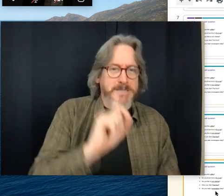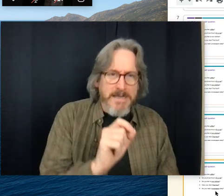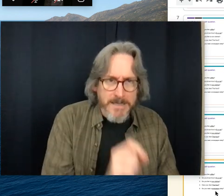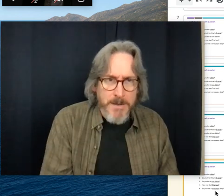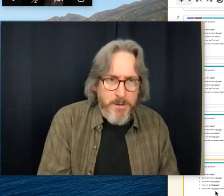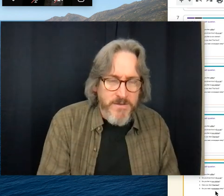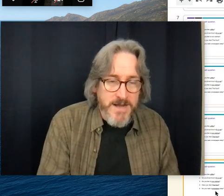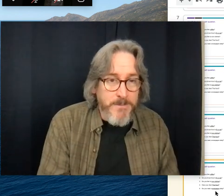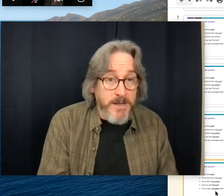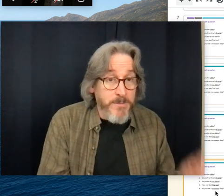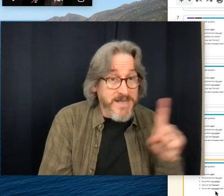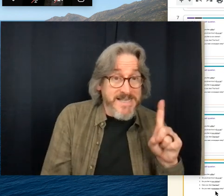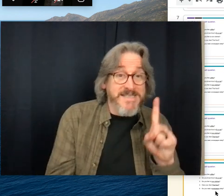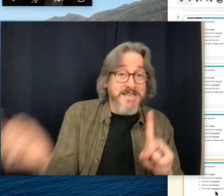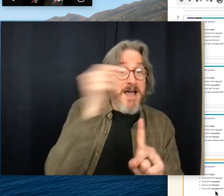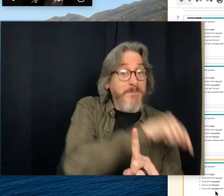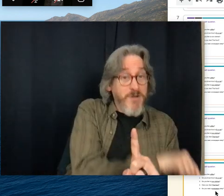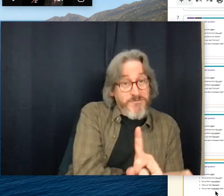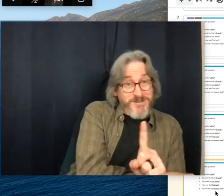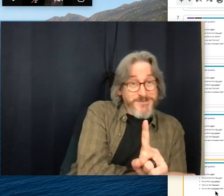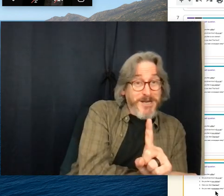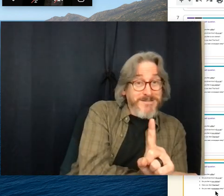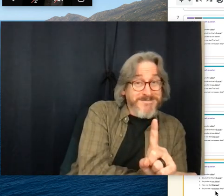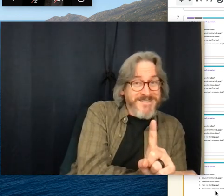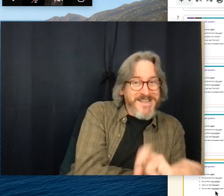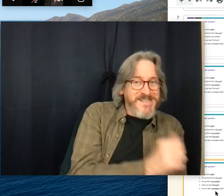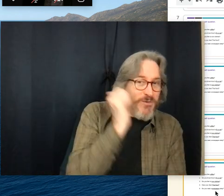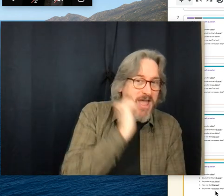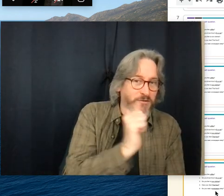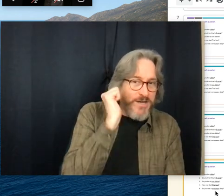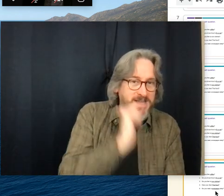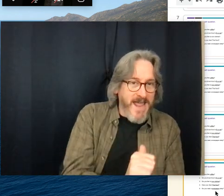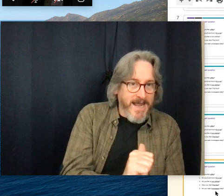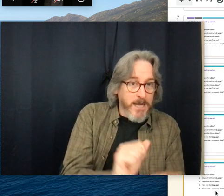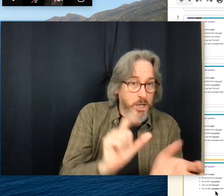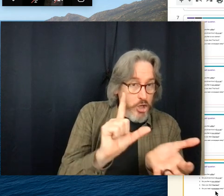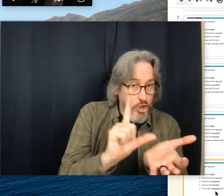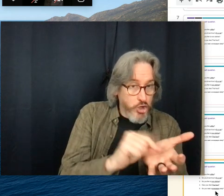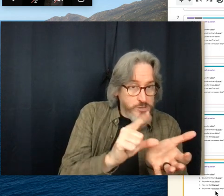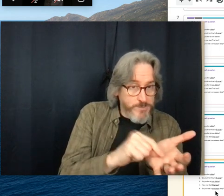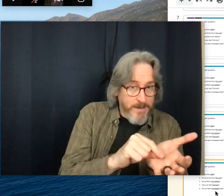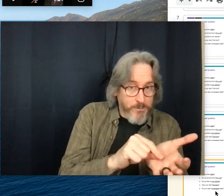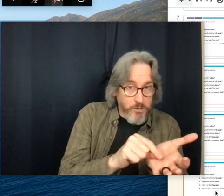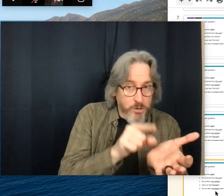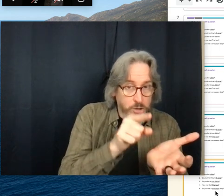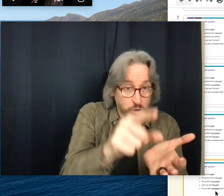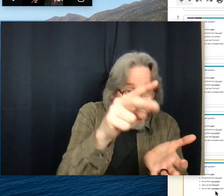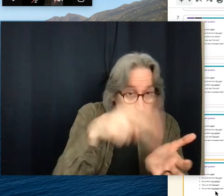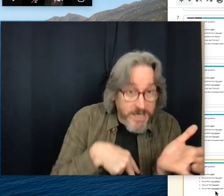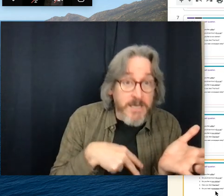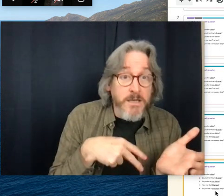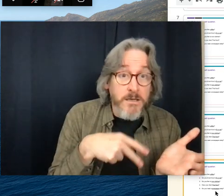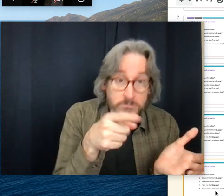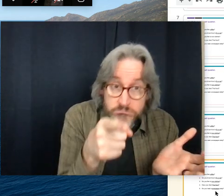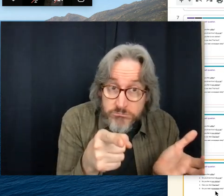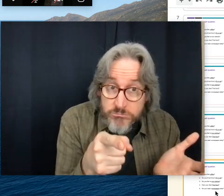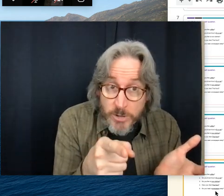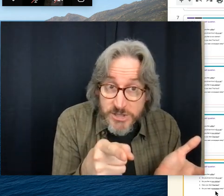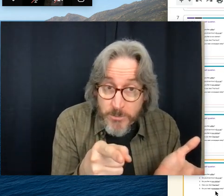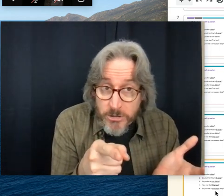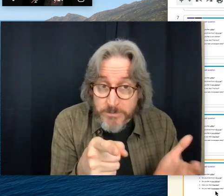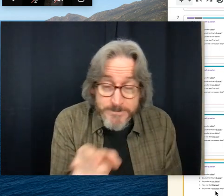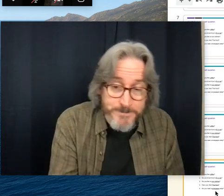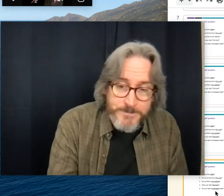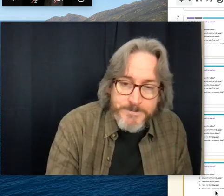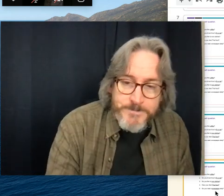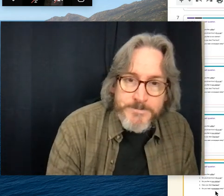Why is daily not part of the topic? Because that's the time reference, right? So every day, newspaper, you read,